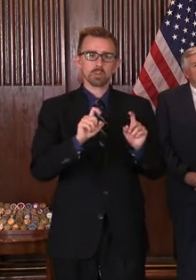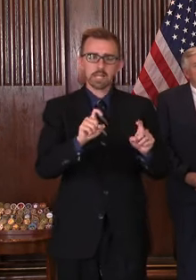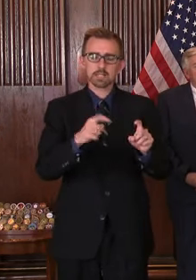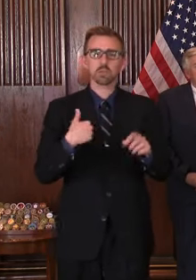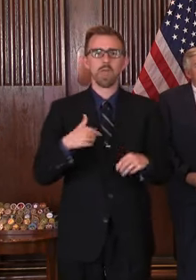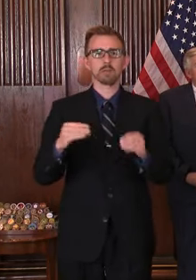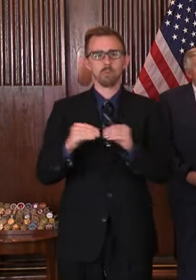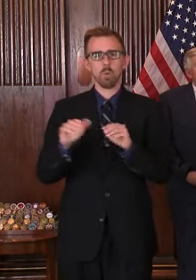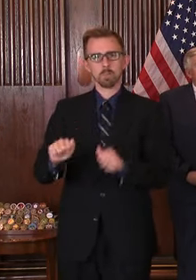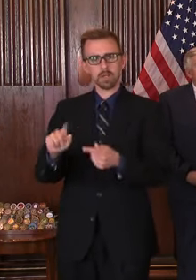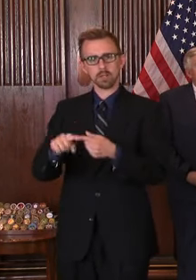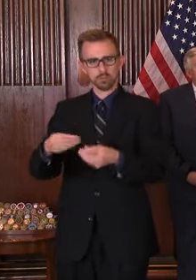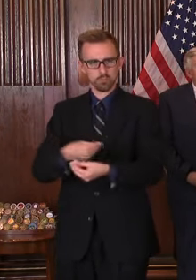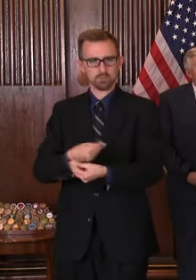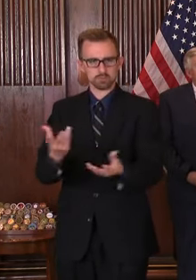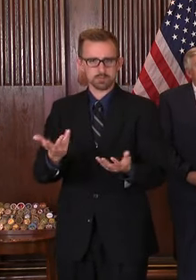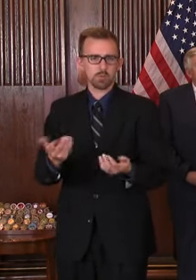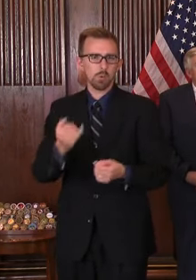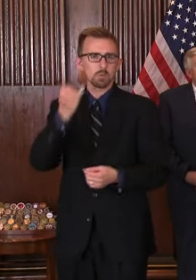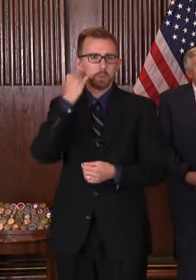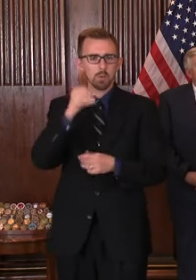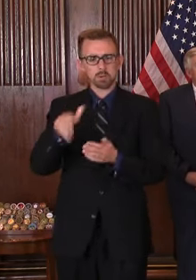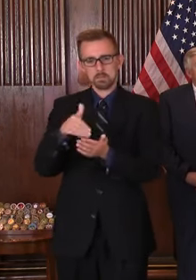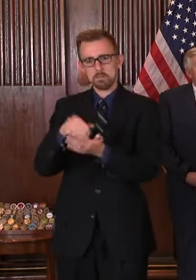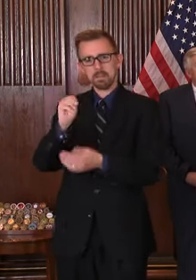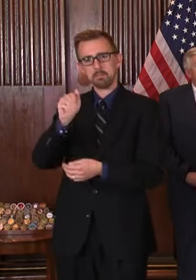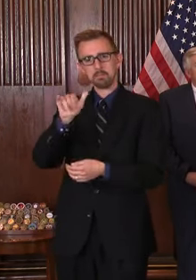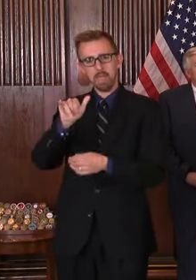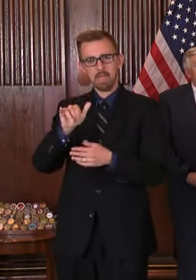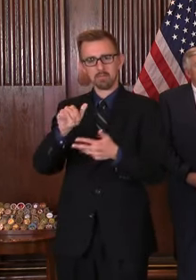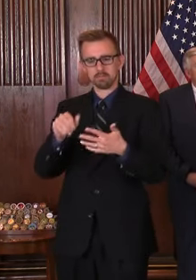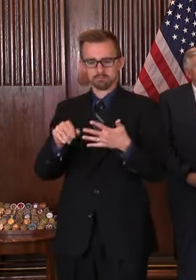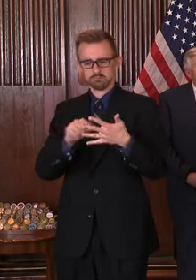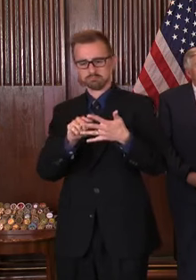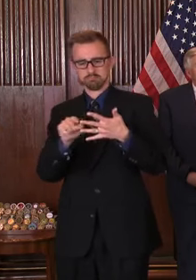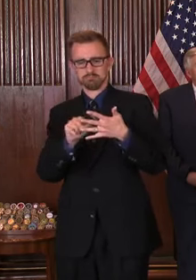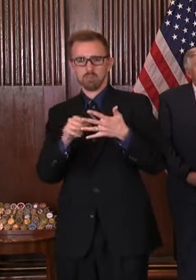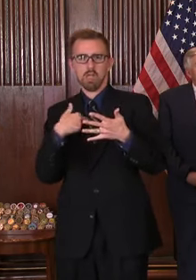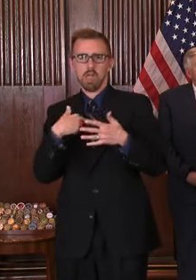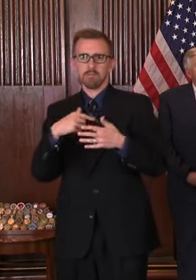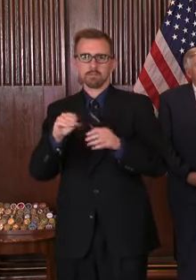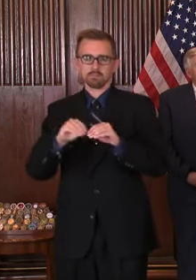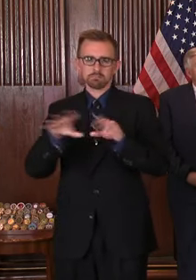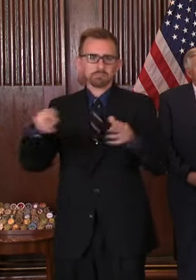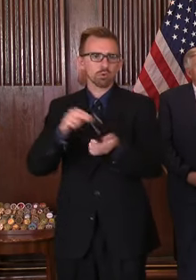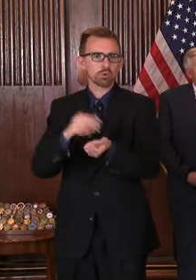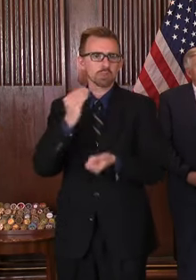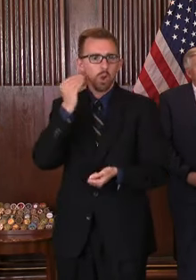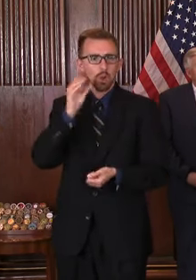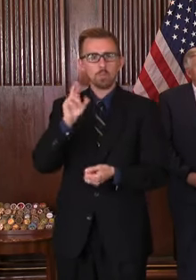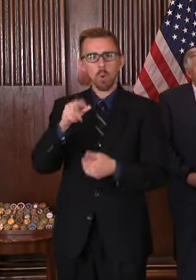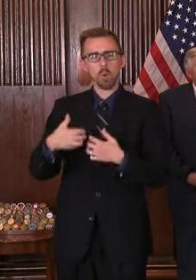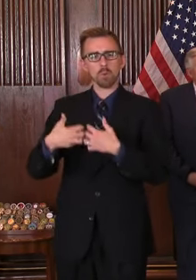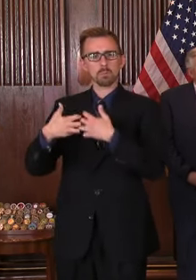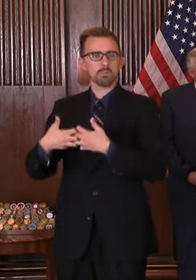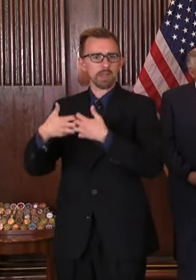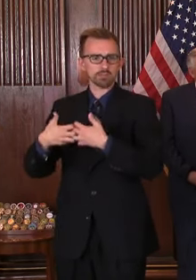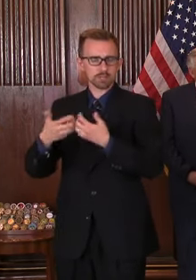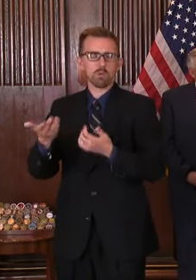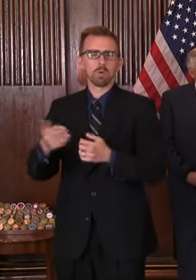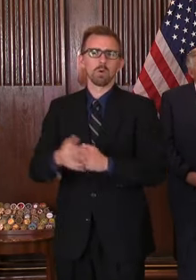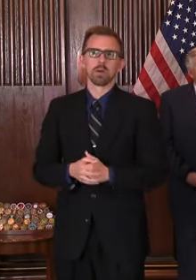to do that. And so let's say in mid-May, we have an outbreak in a nursing home or in a manufacturing plant